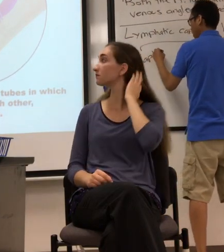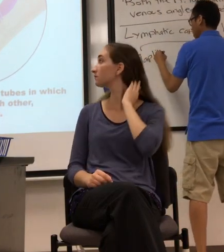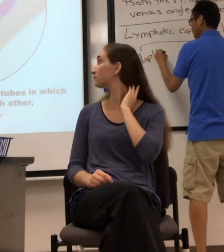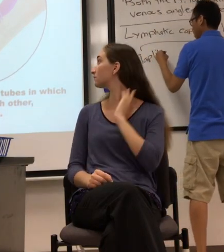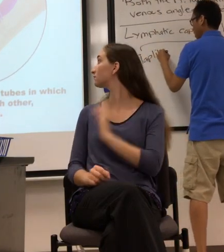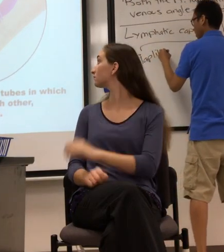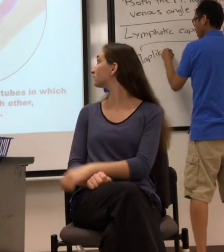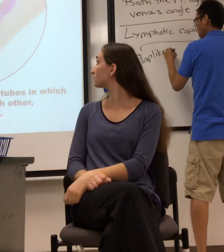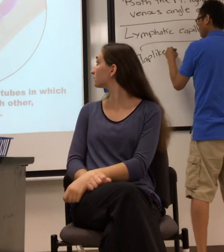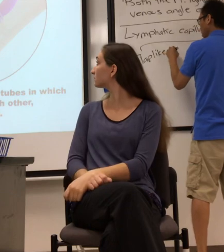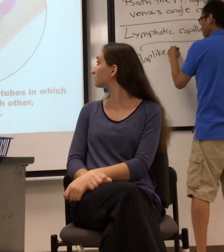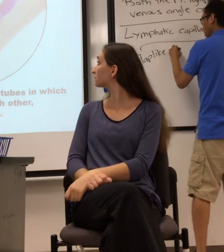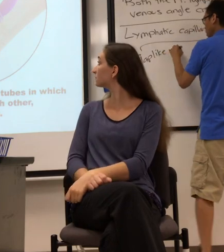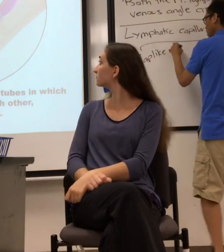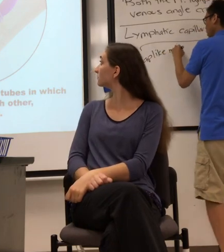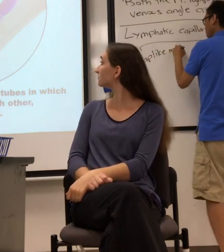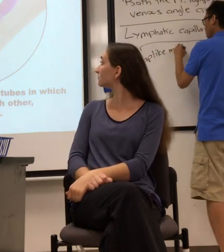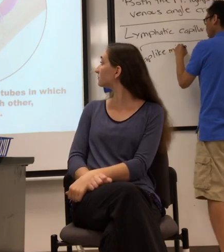flap-like